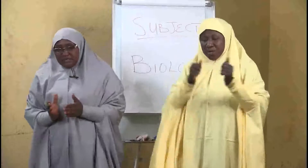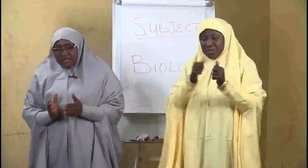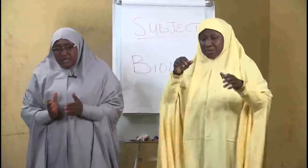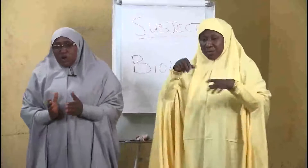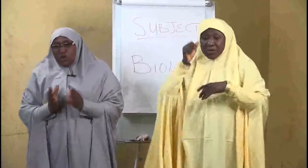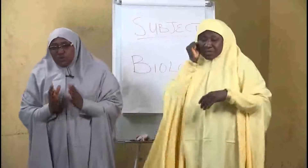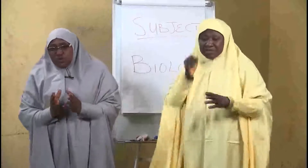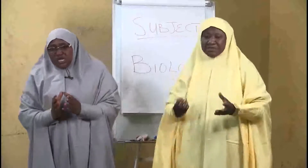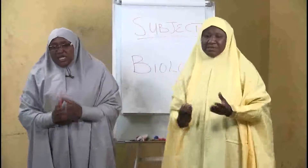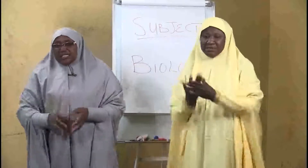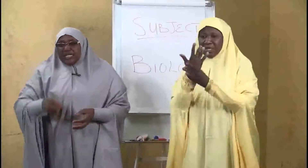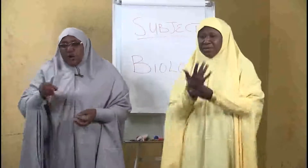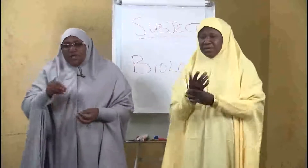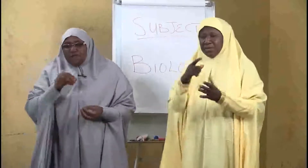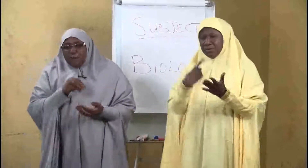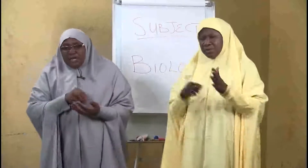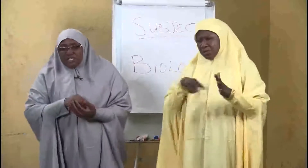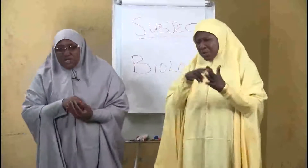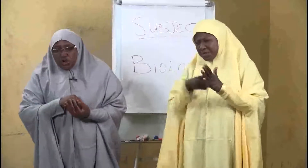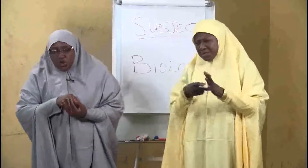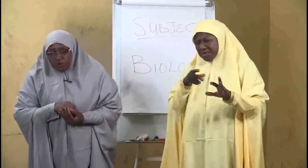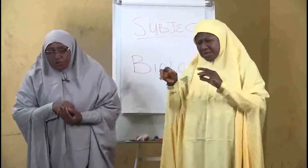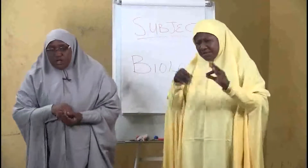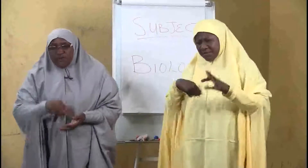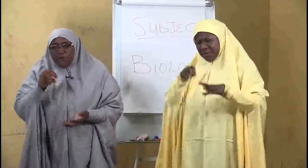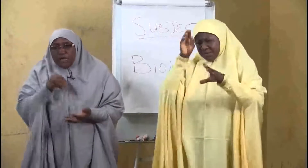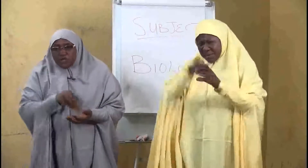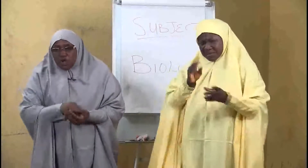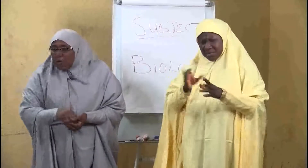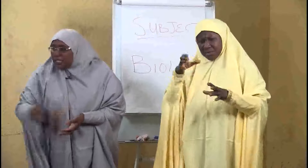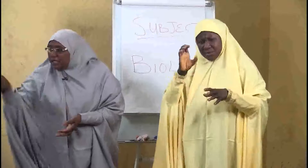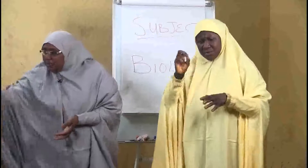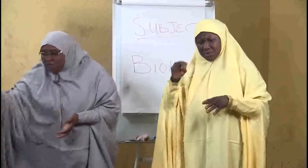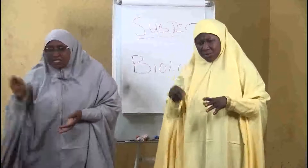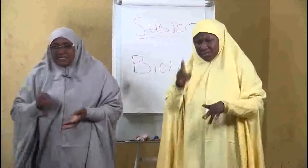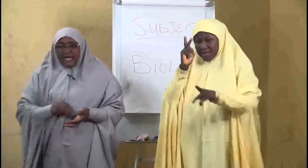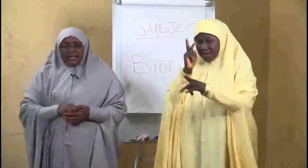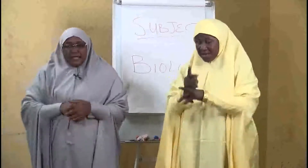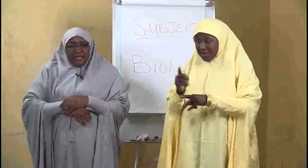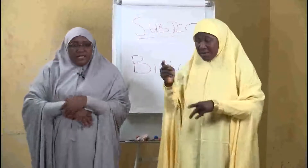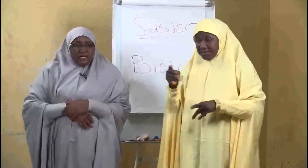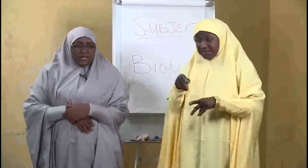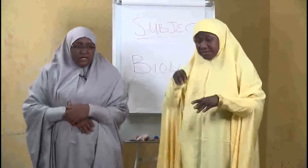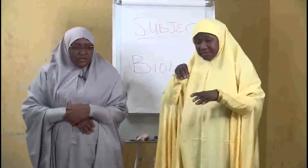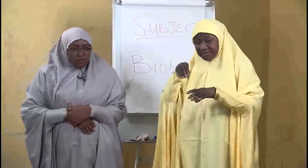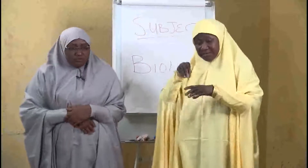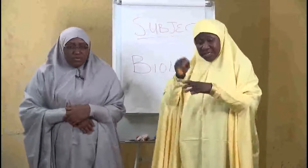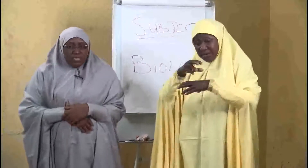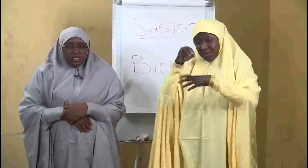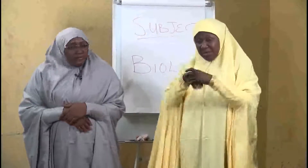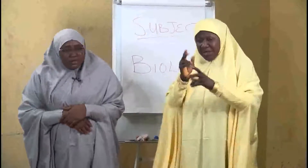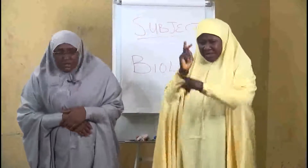germinate. What we mean is, now if you are planting your crops, if you plant crops and keep them inside the